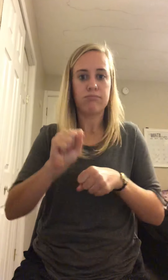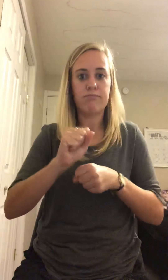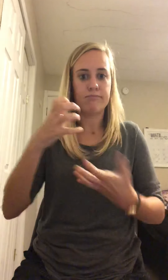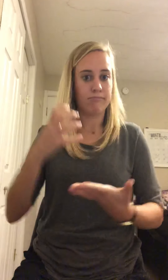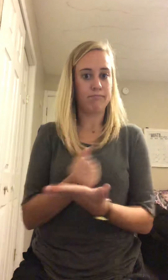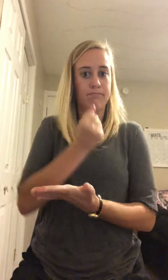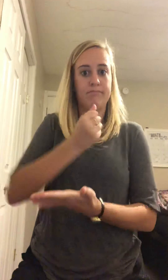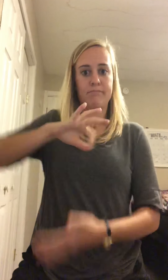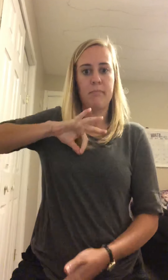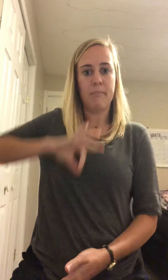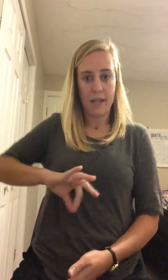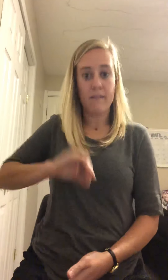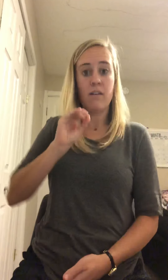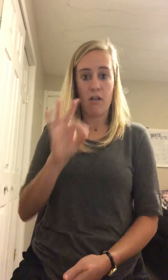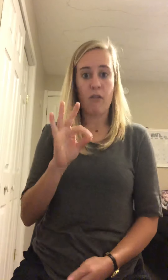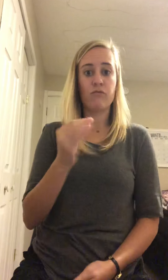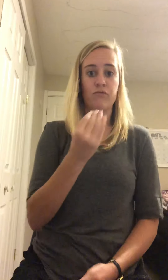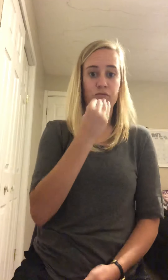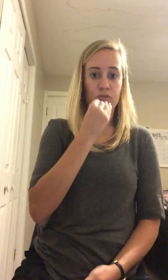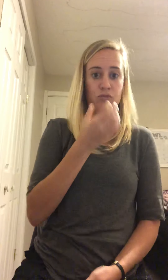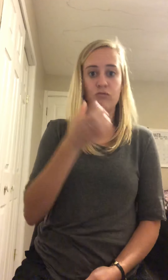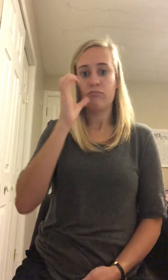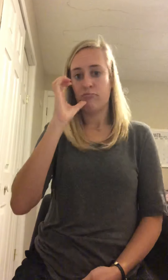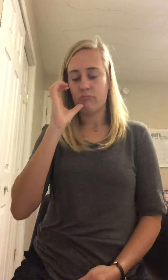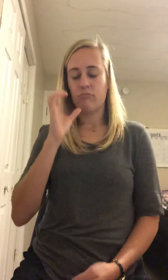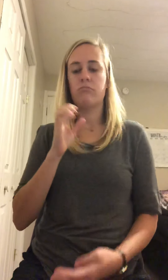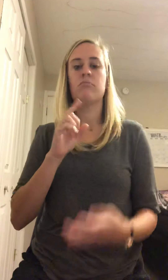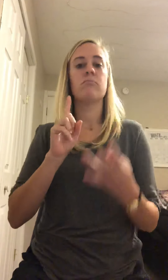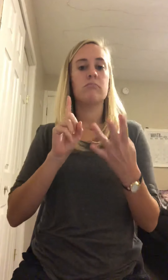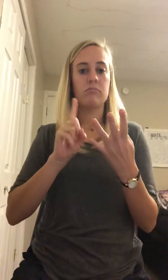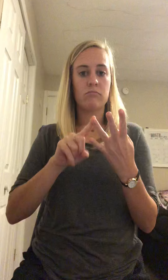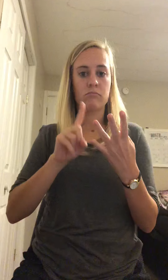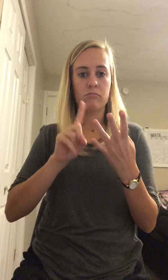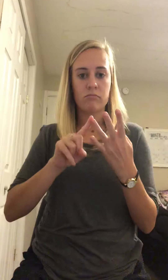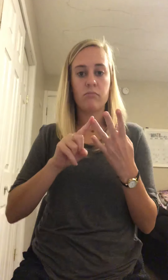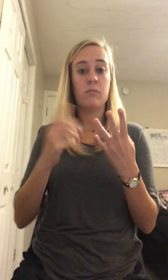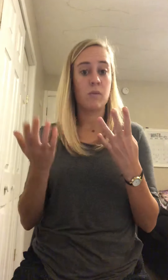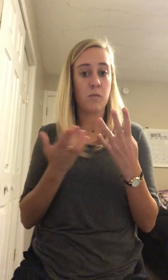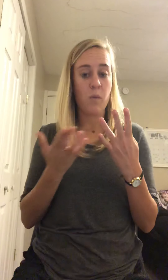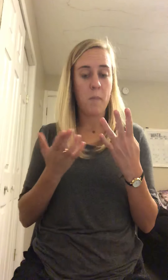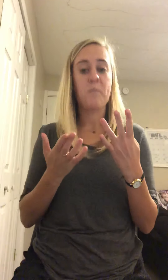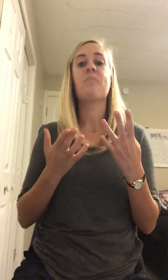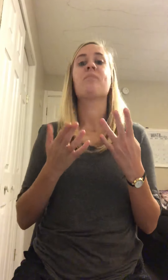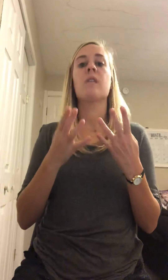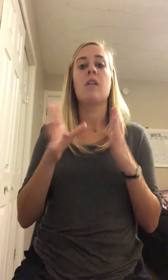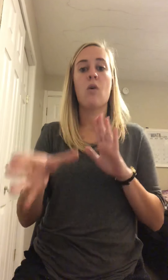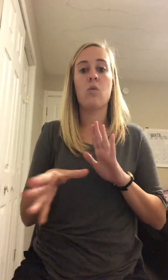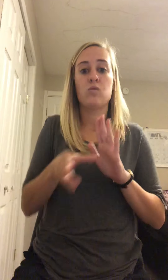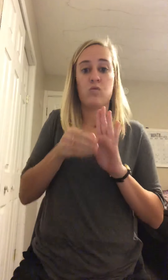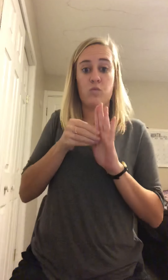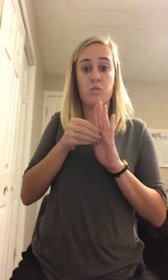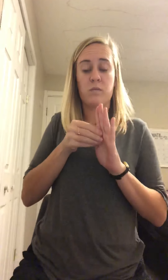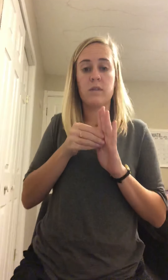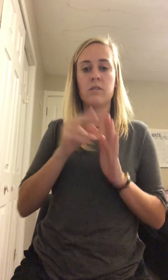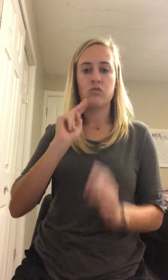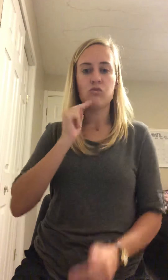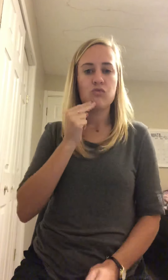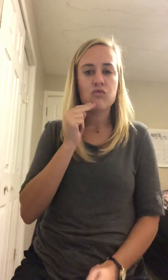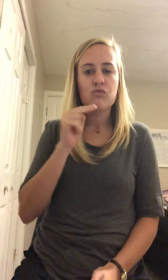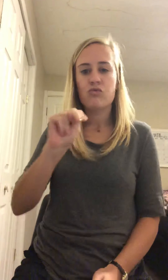digestive system is absorption. Absorption involves moving tiny nutrients from the digestive system actually into the